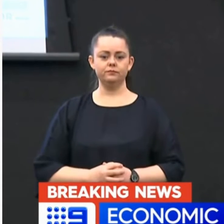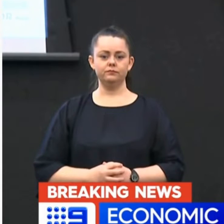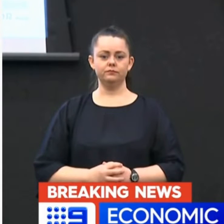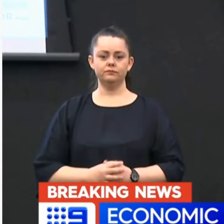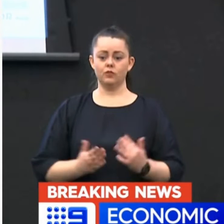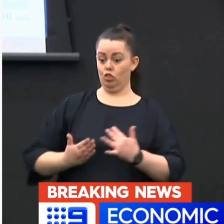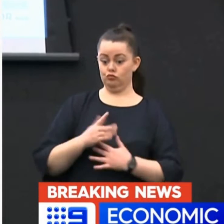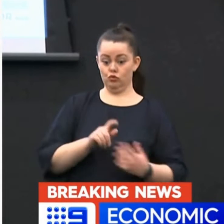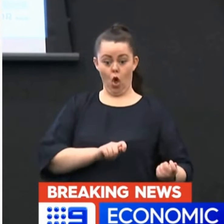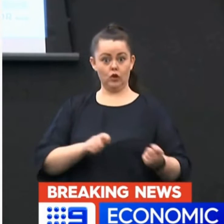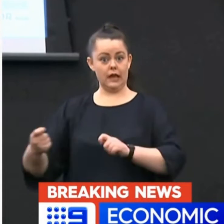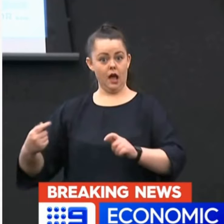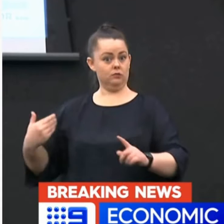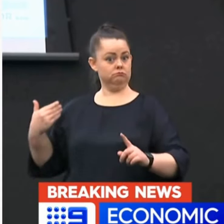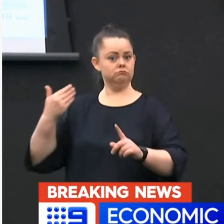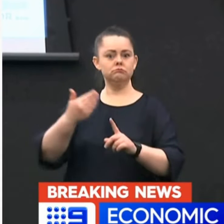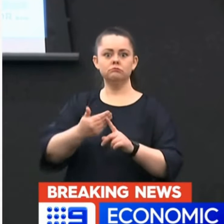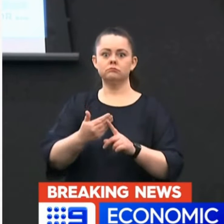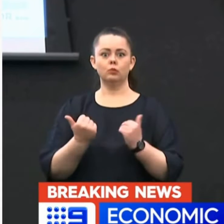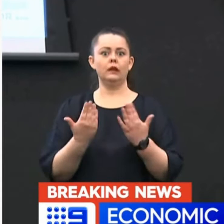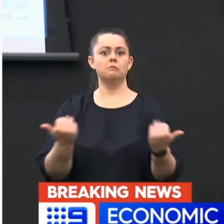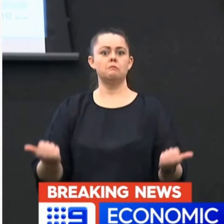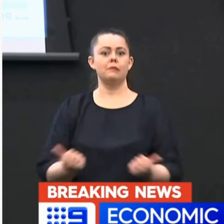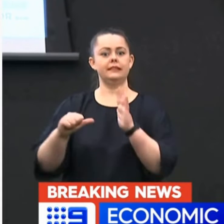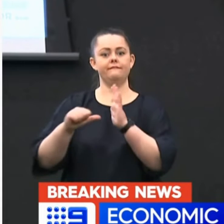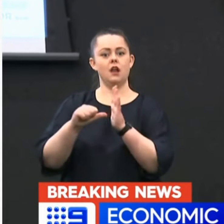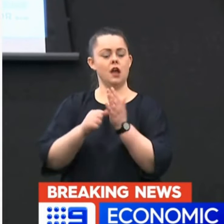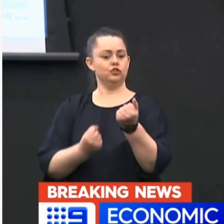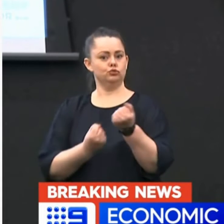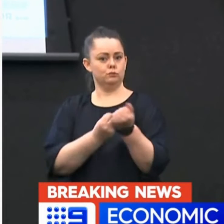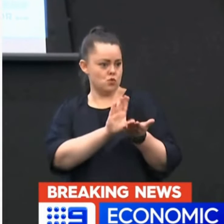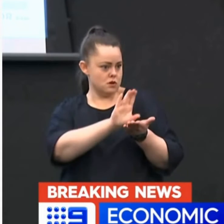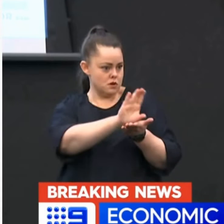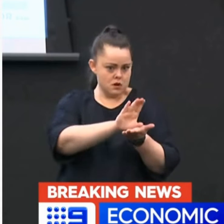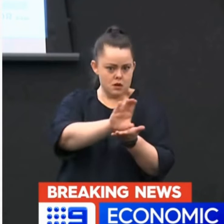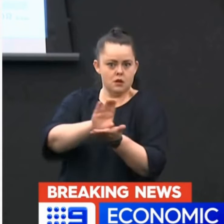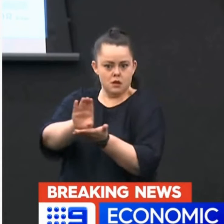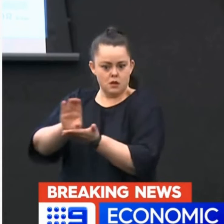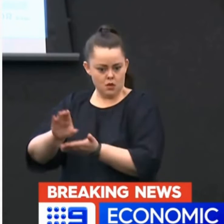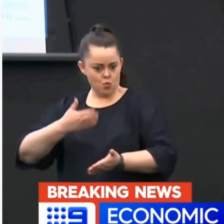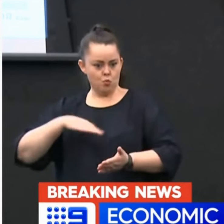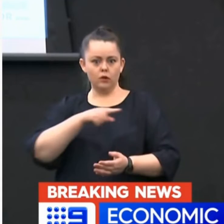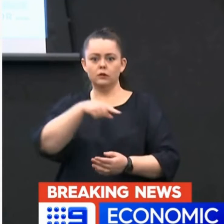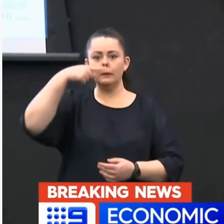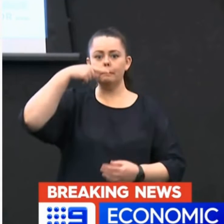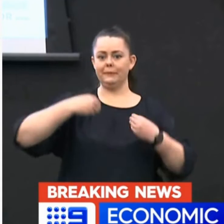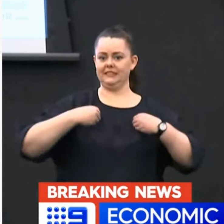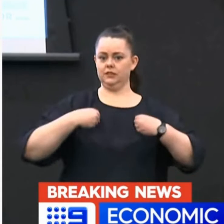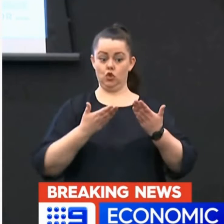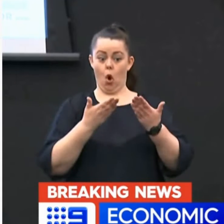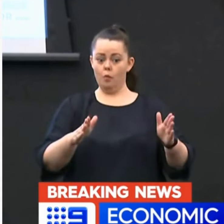period, significant financial support with the aim of getting everyone back into work and keeping businesses